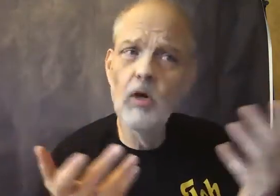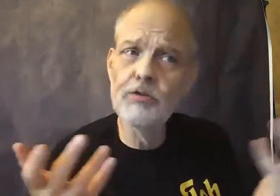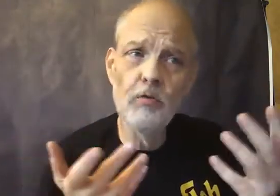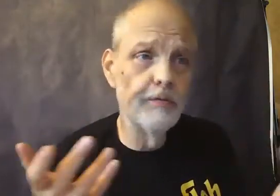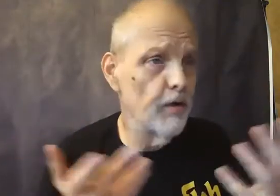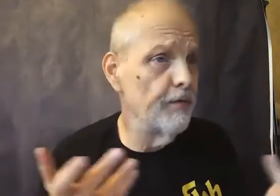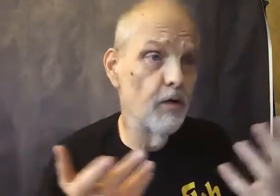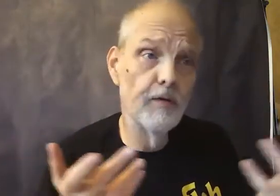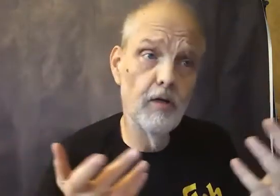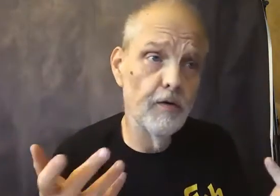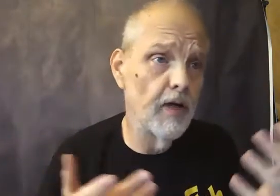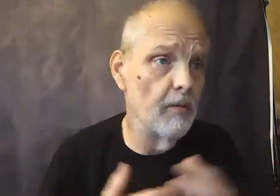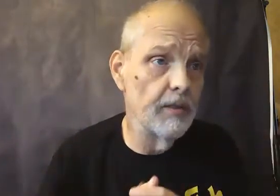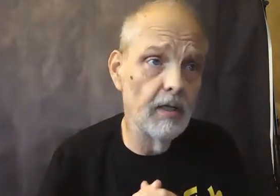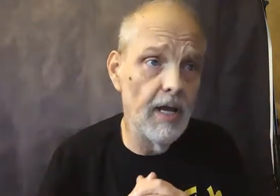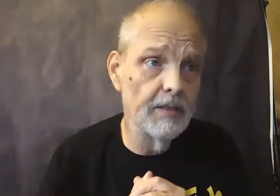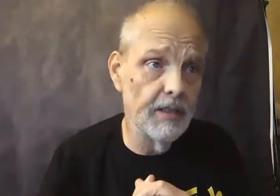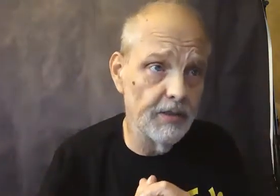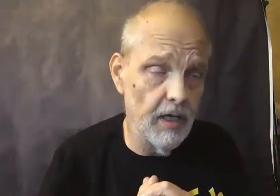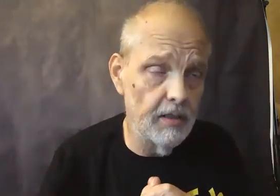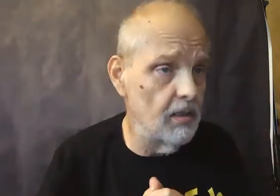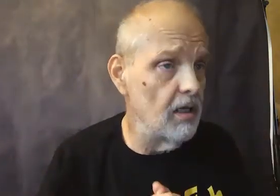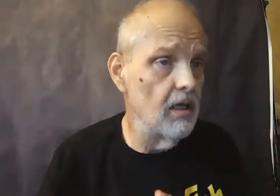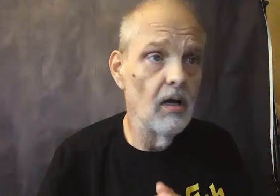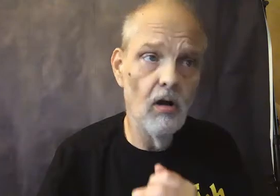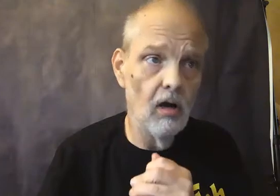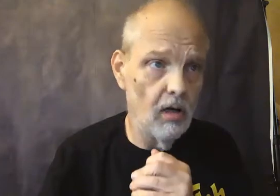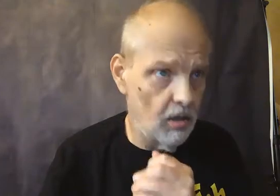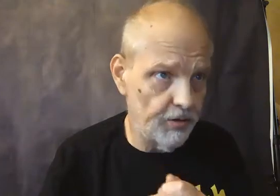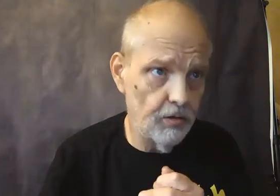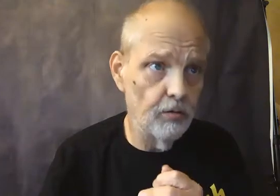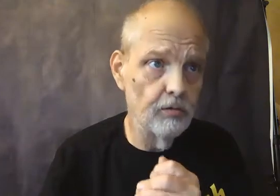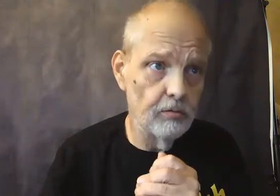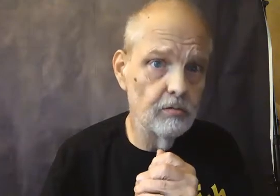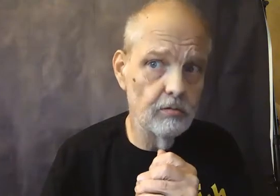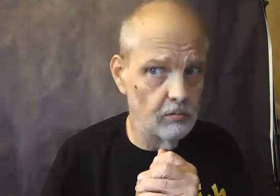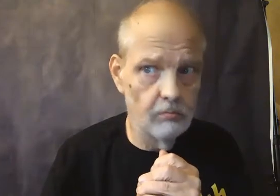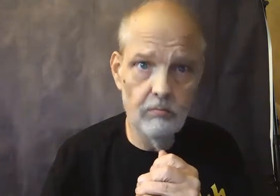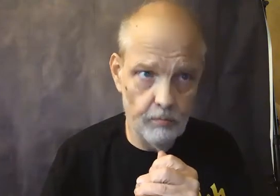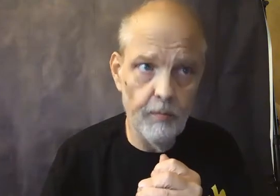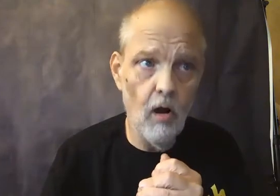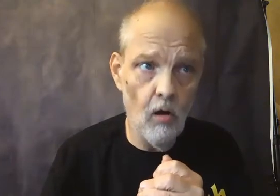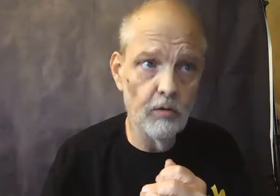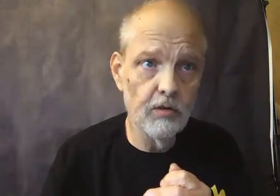also a very, very, very, very common ASL sign. Also, almost